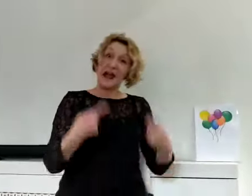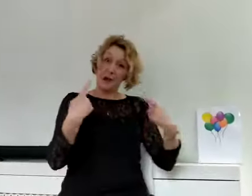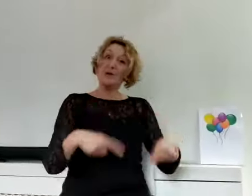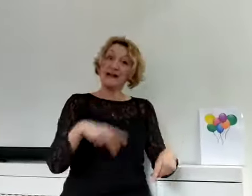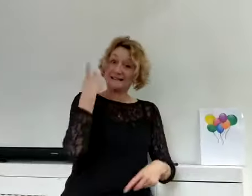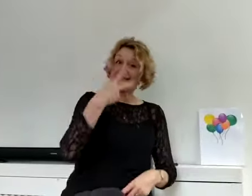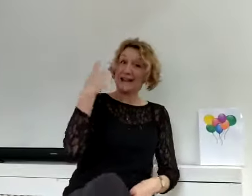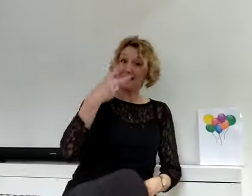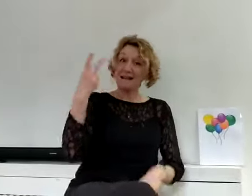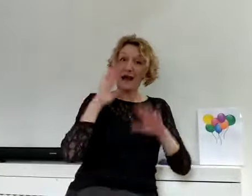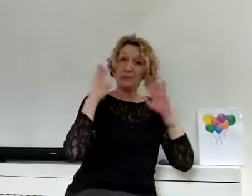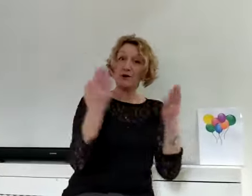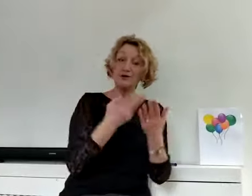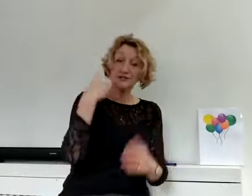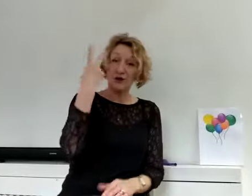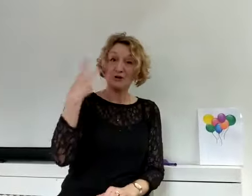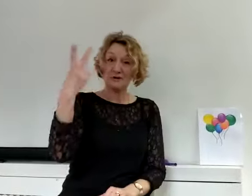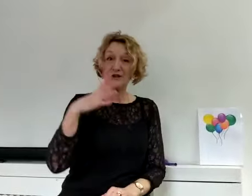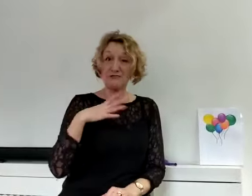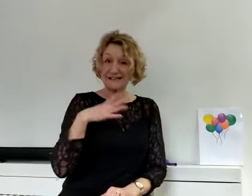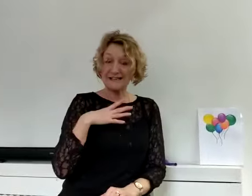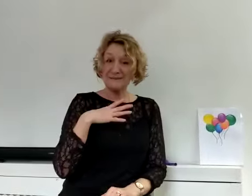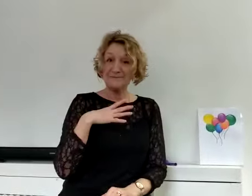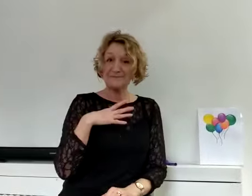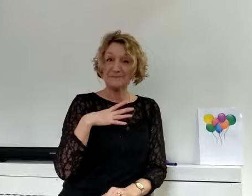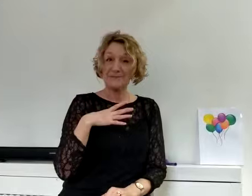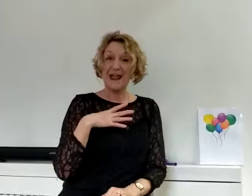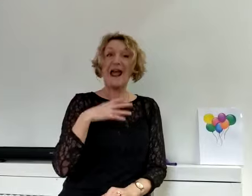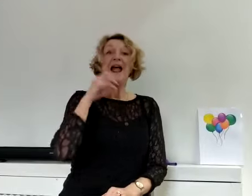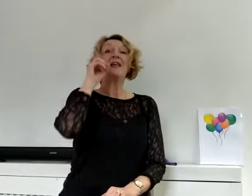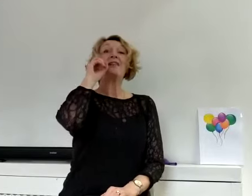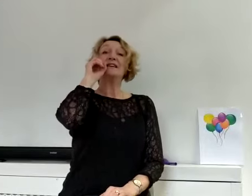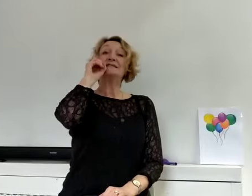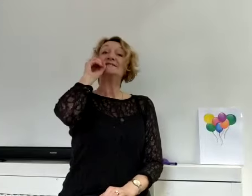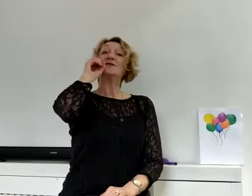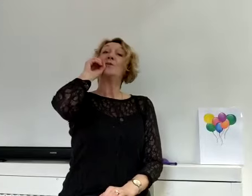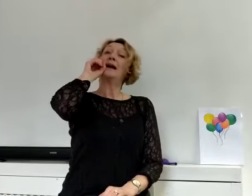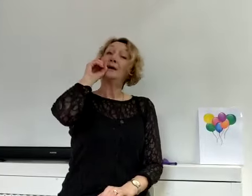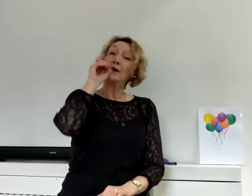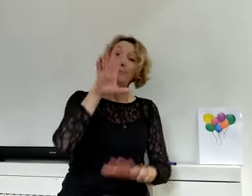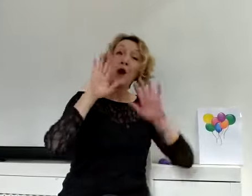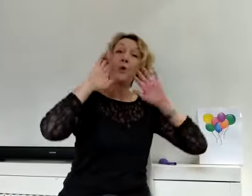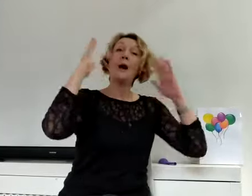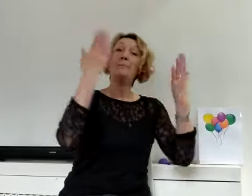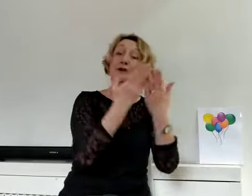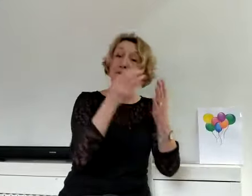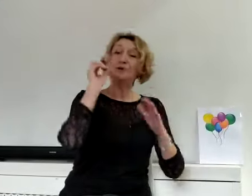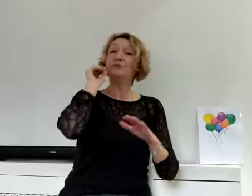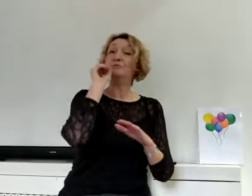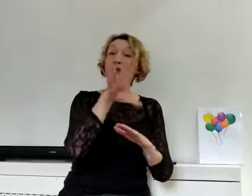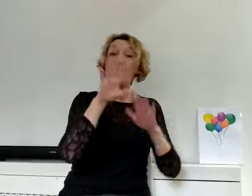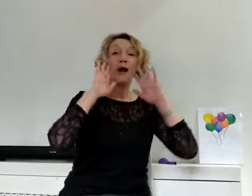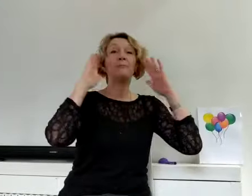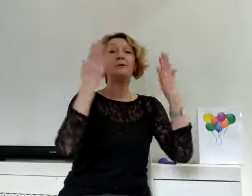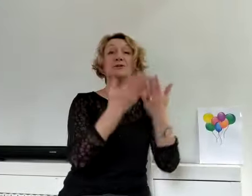Now let's sing our balloon song. Are you ready? This is the way we blow our balloon, blow our